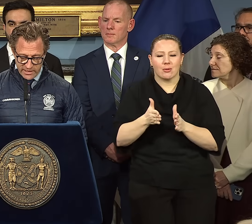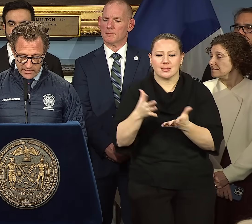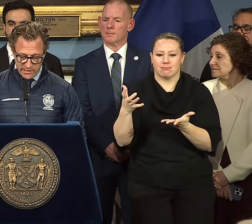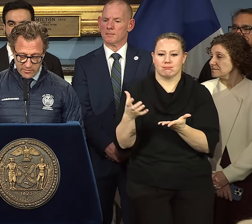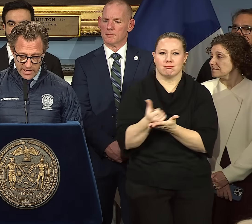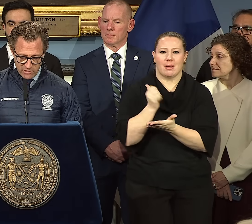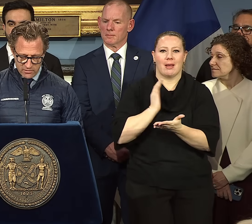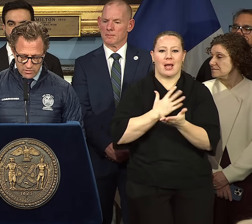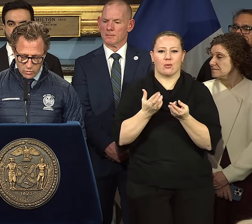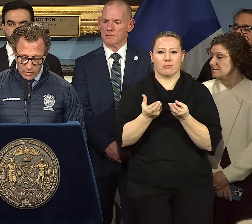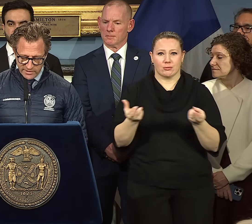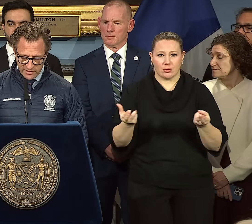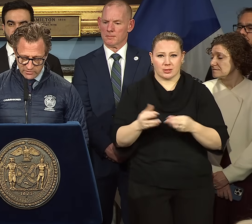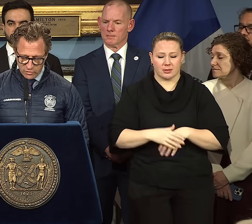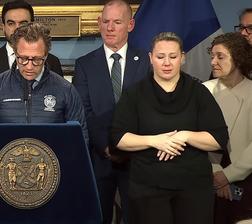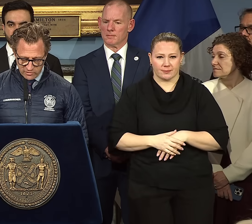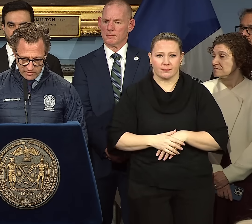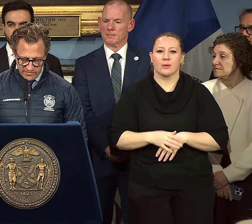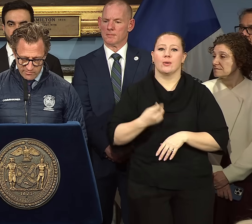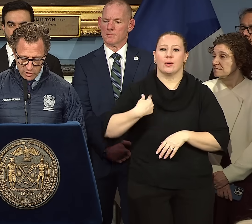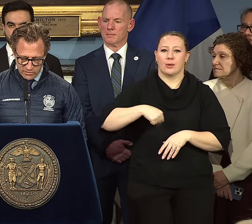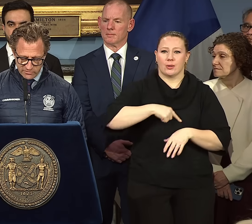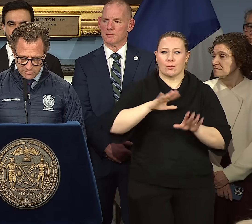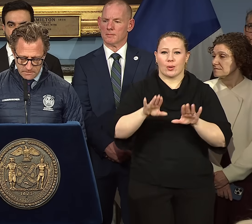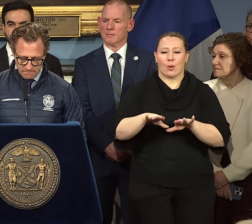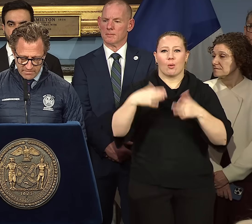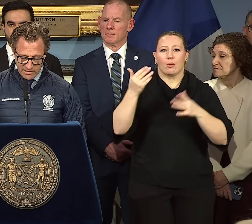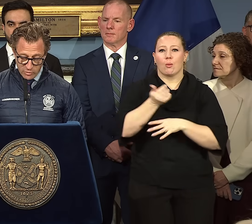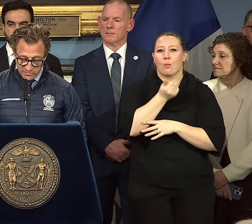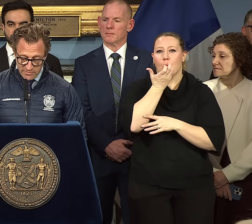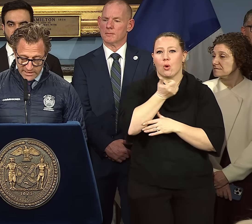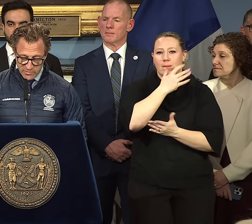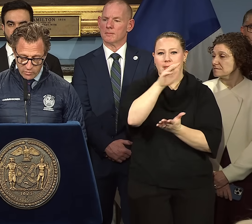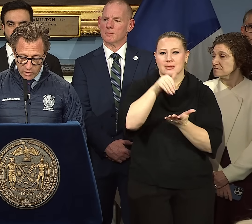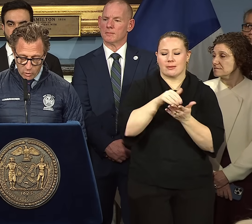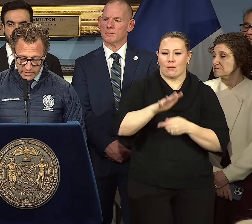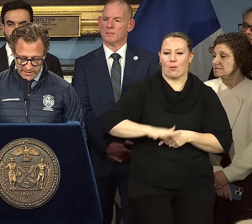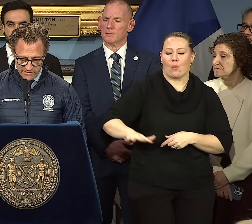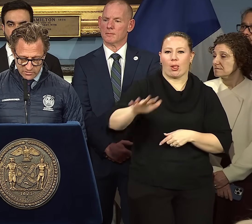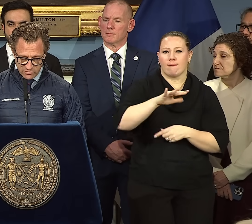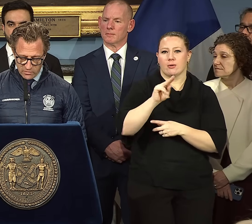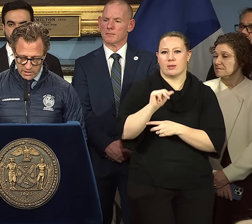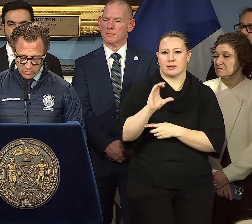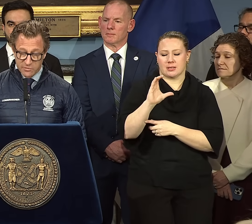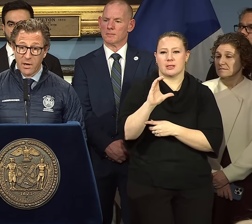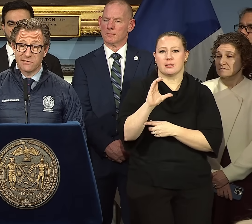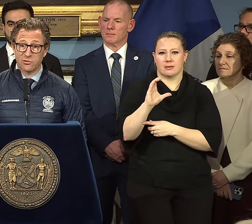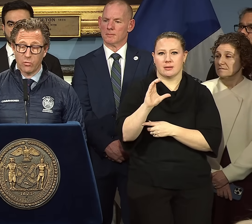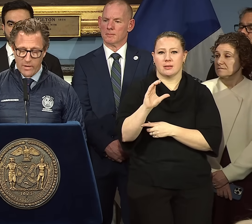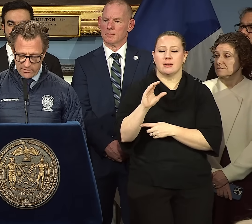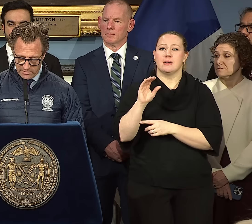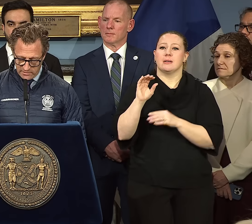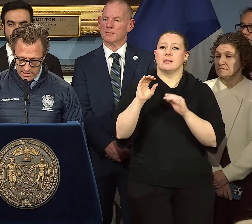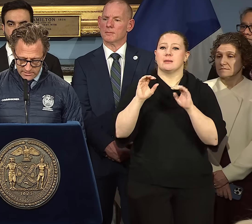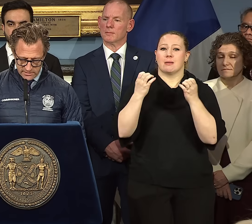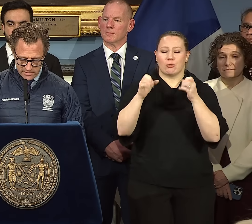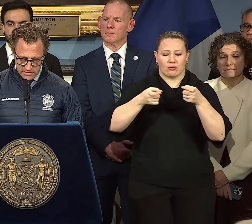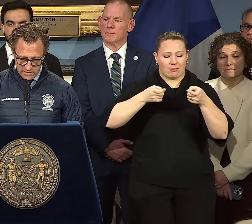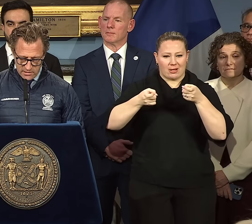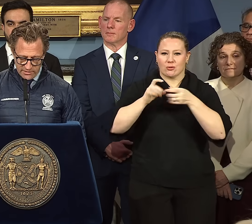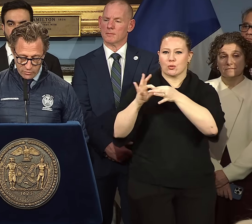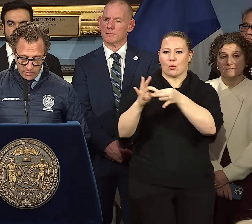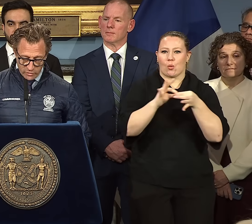Chancellor said, and the Mayor, warming centers across all 5 boroughs. At Emergency Management, we coordinated this response around the